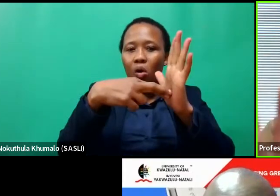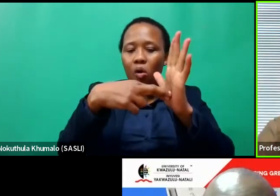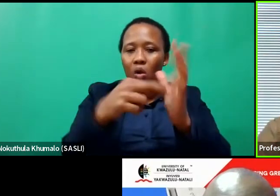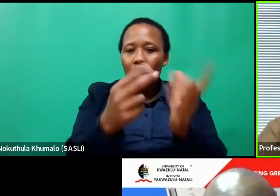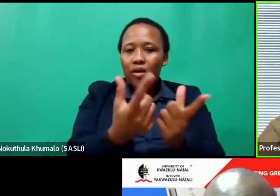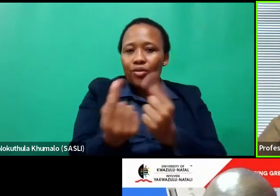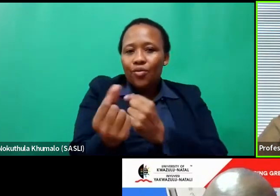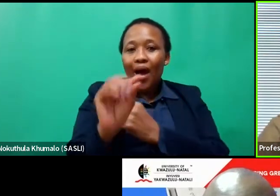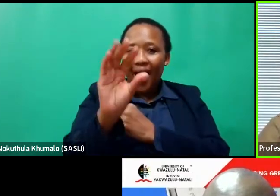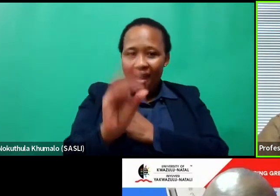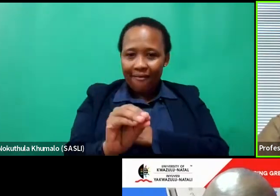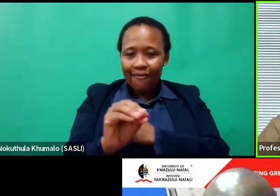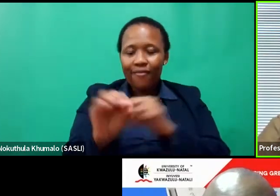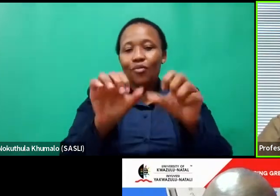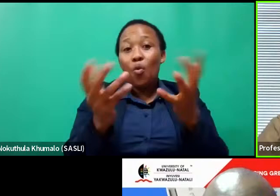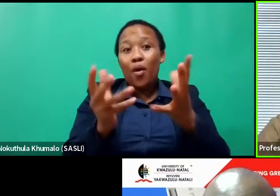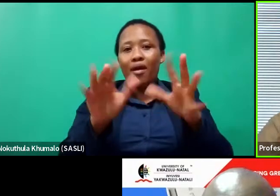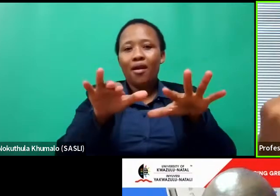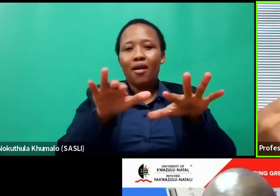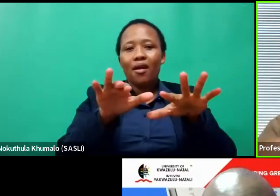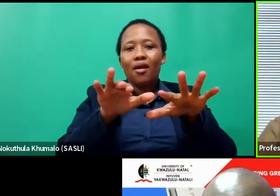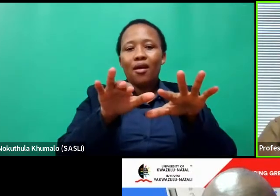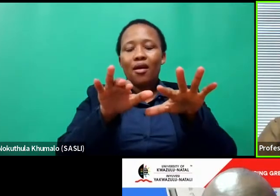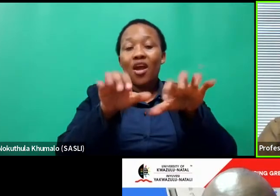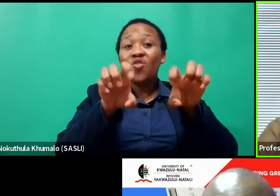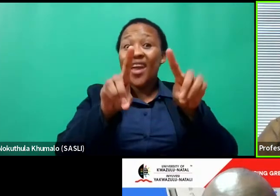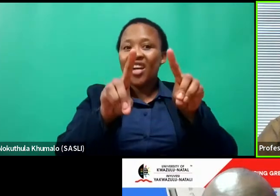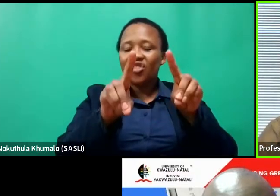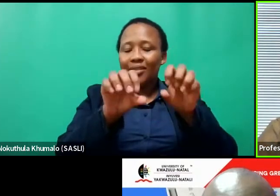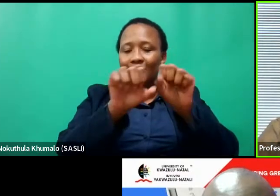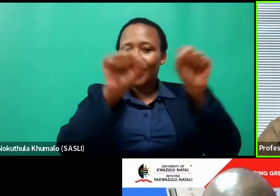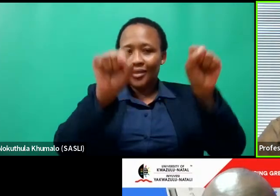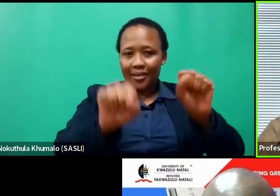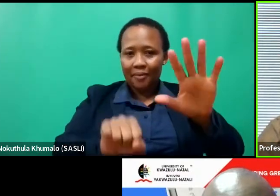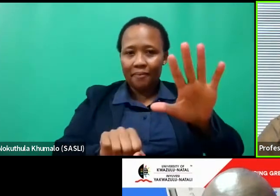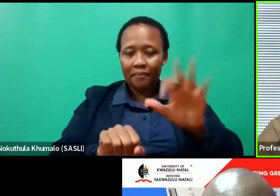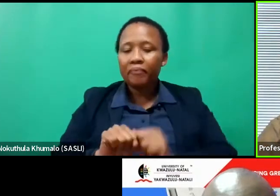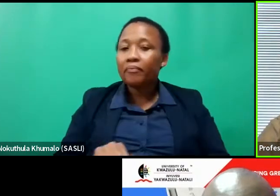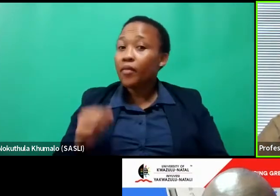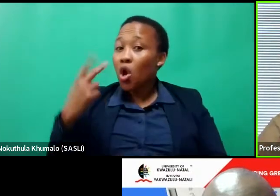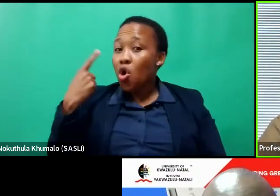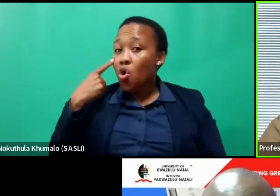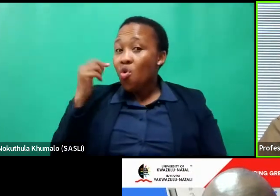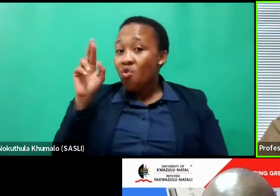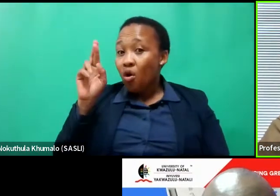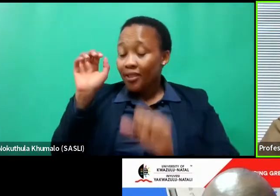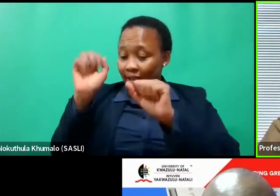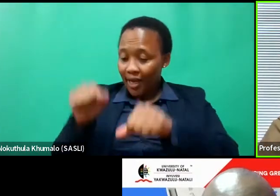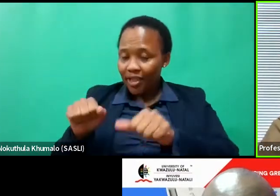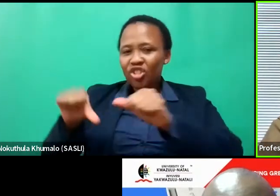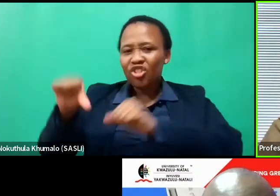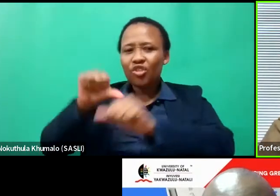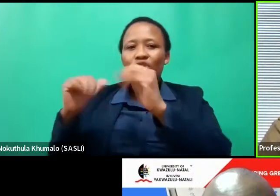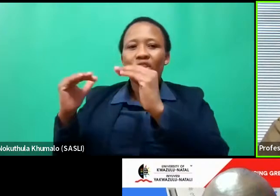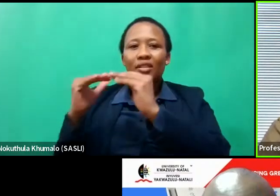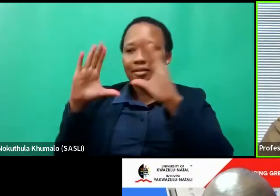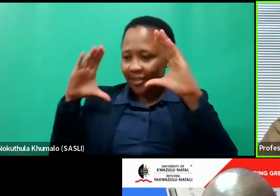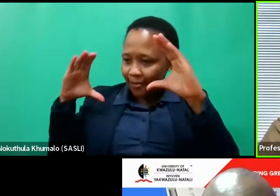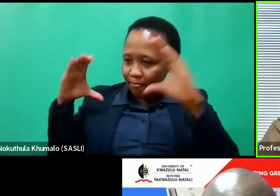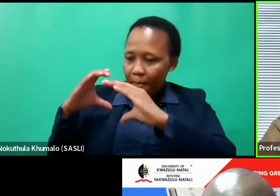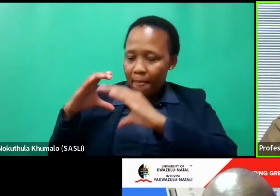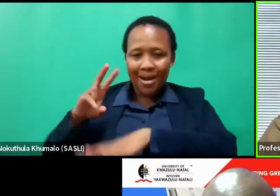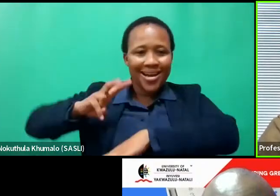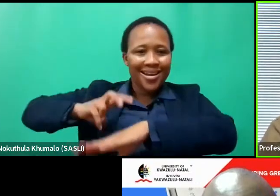you, Rosh. Yes, we have to focus on social justice, right? We have a very highly unequal